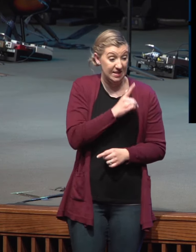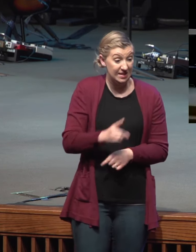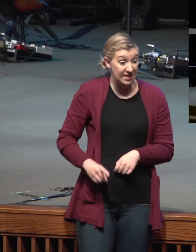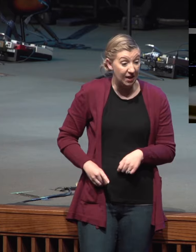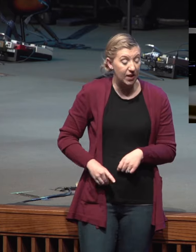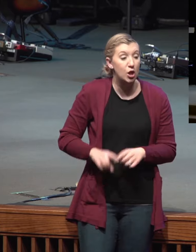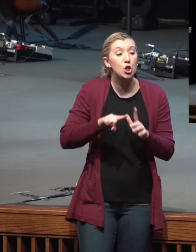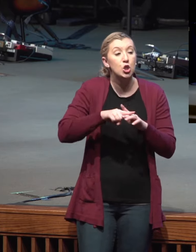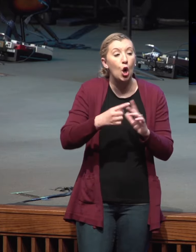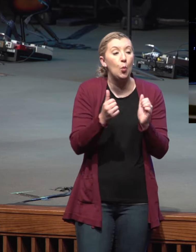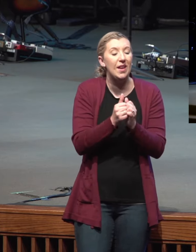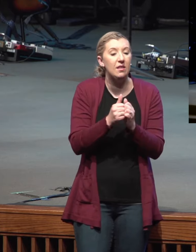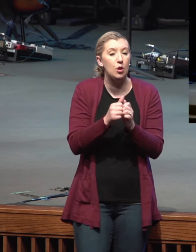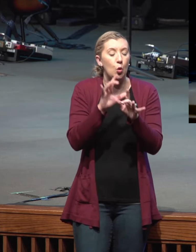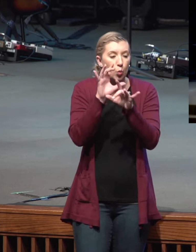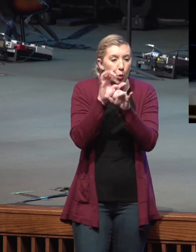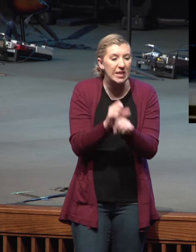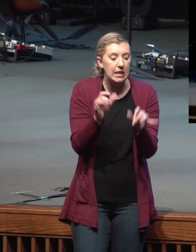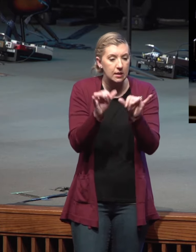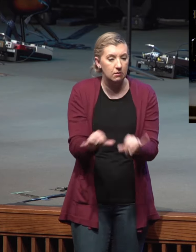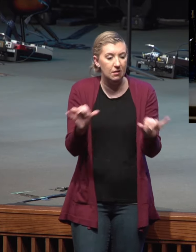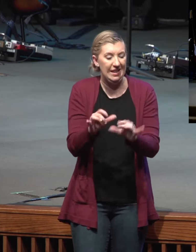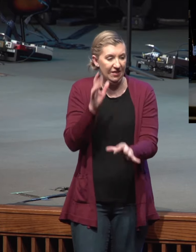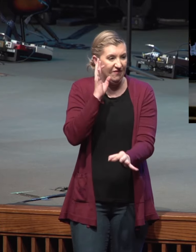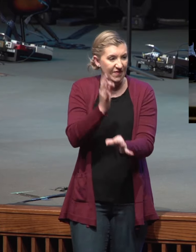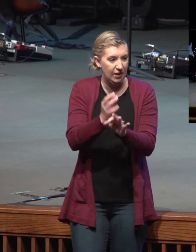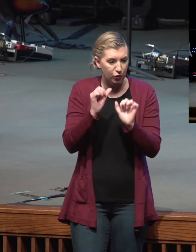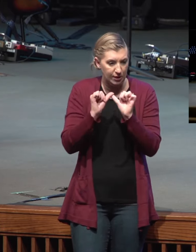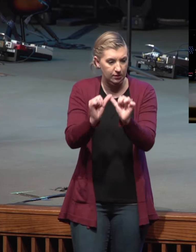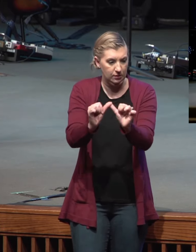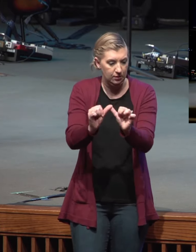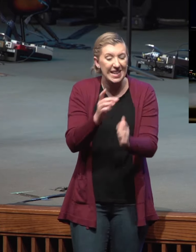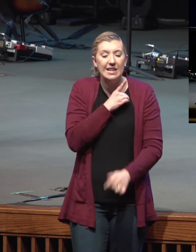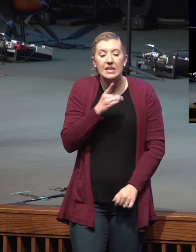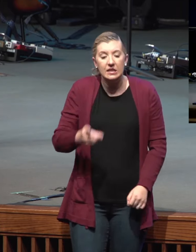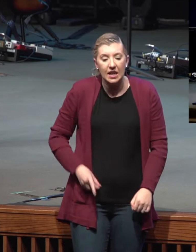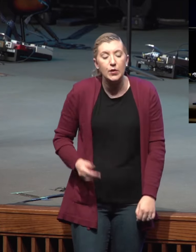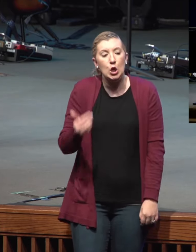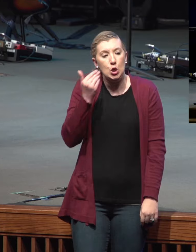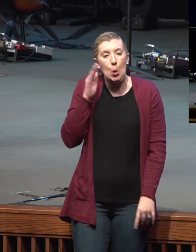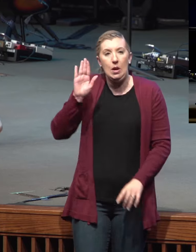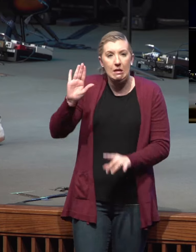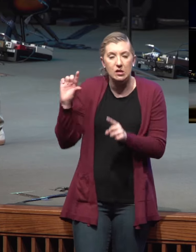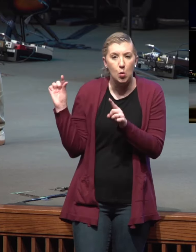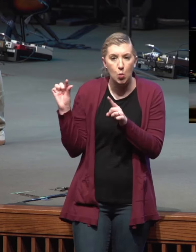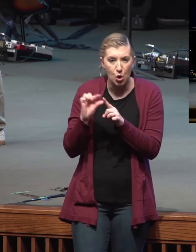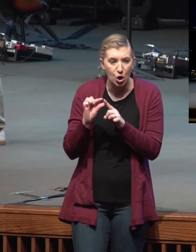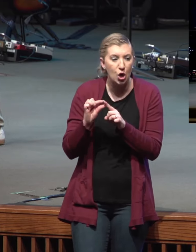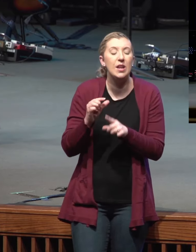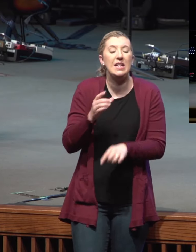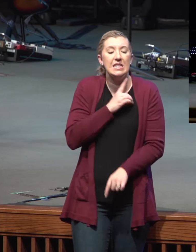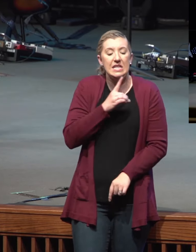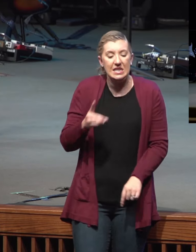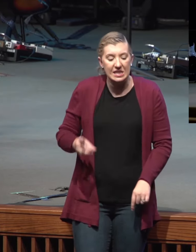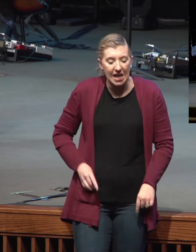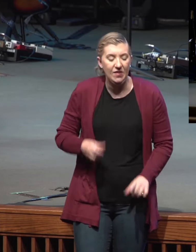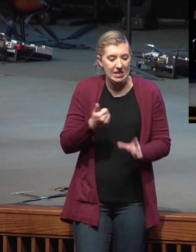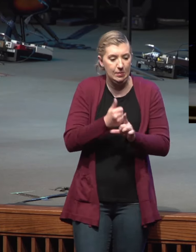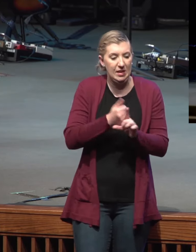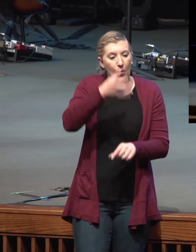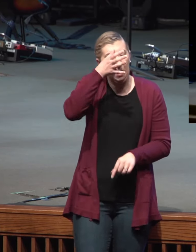with routine faithfulness. David knew God's word. David was a